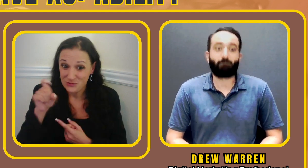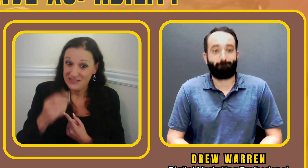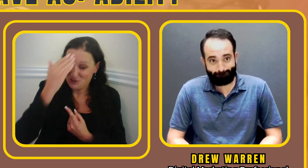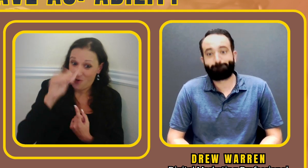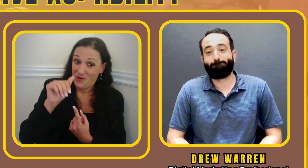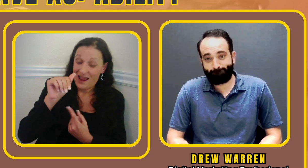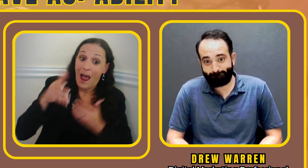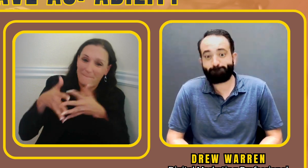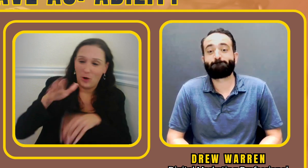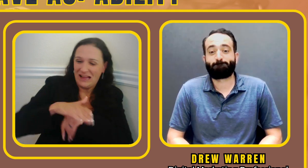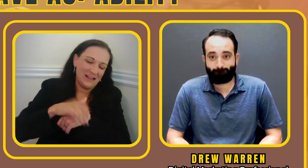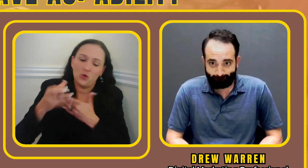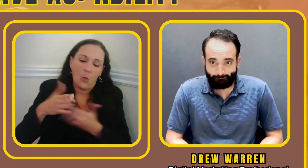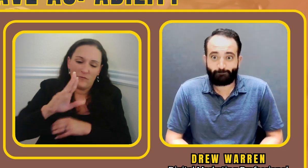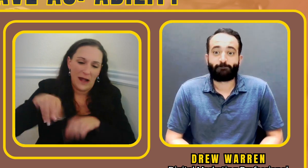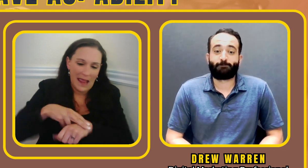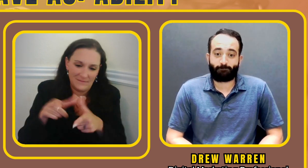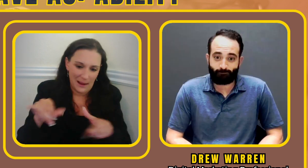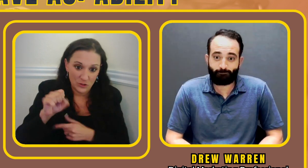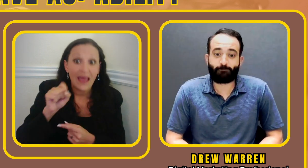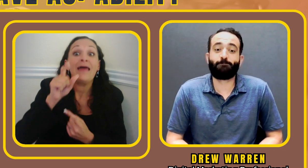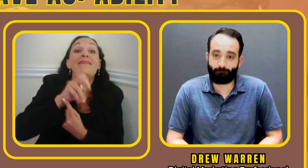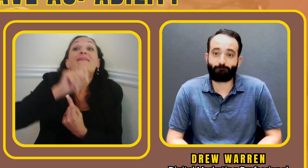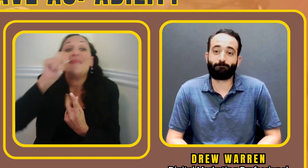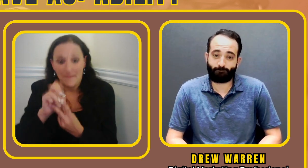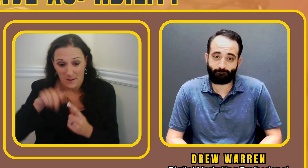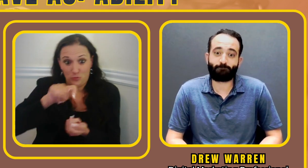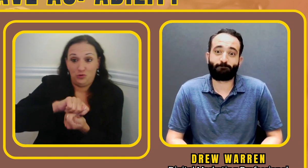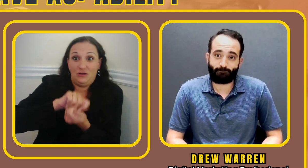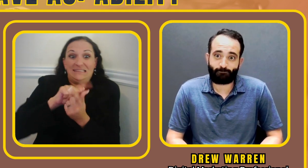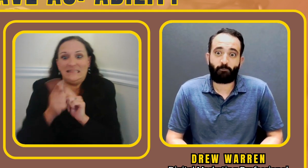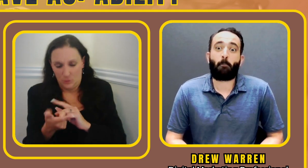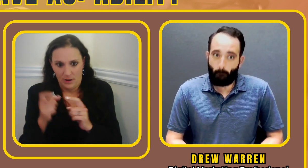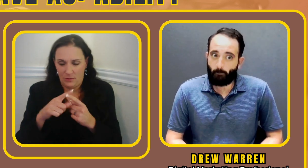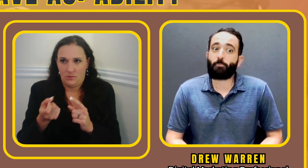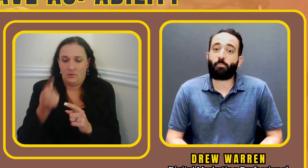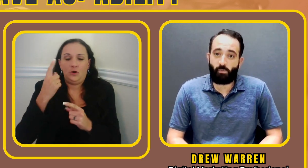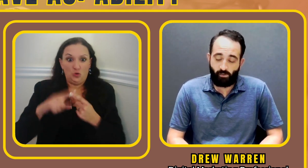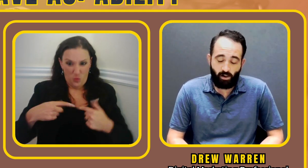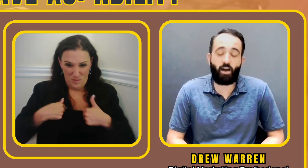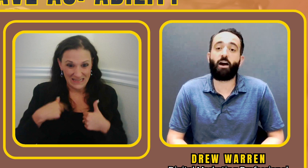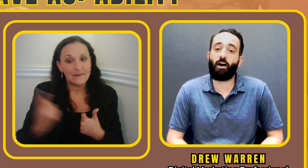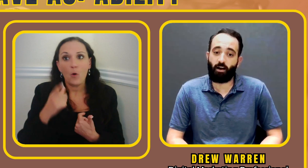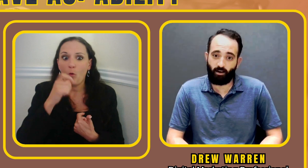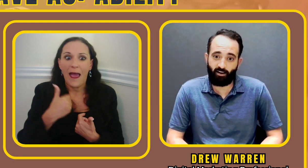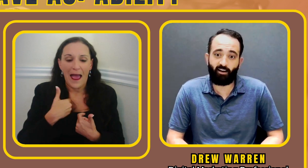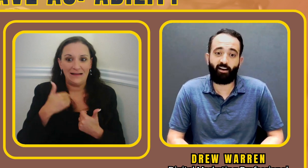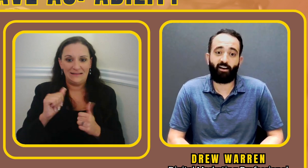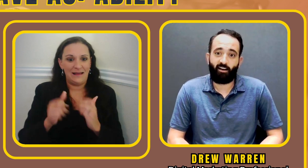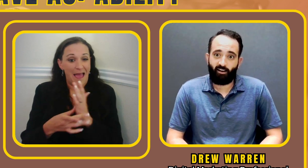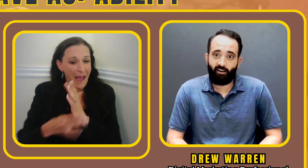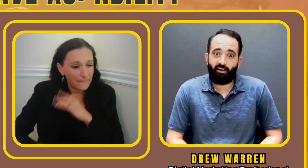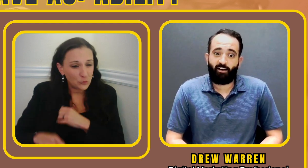American English or whatever your native language is, but then be able to transliterate that. To me, somebody that has the